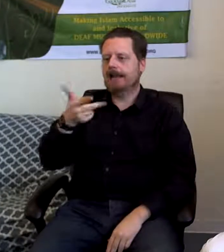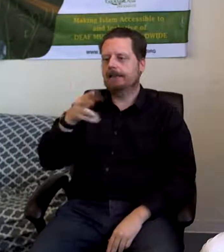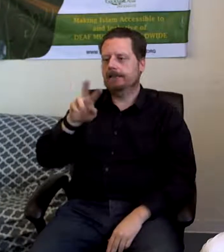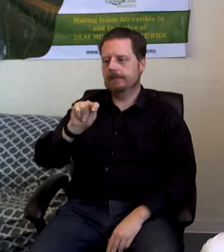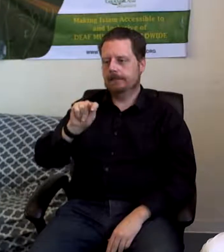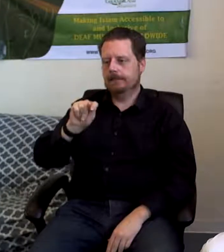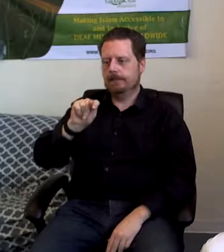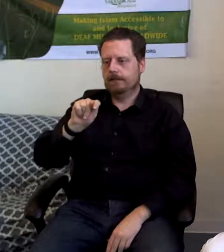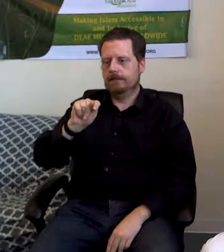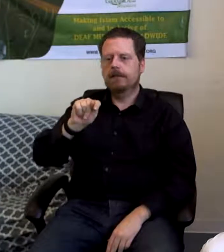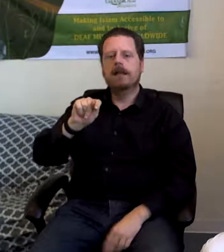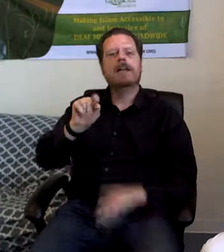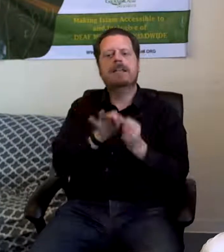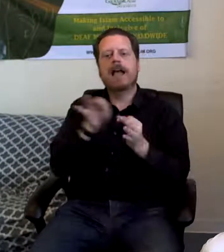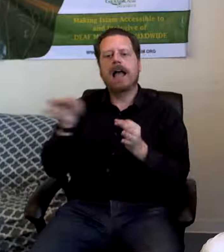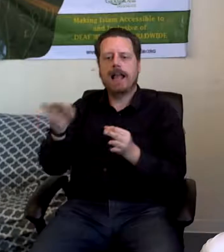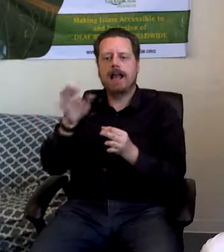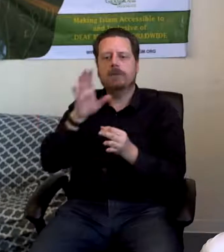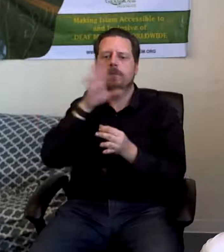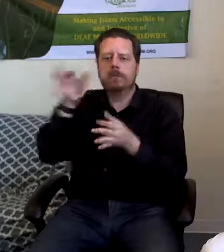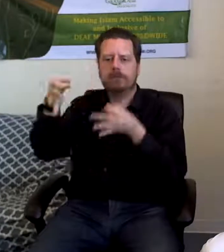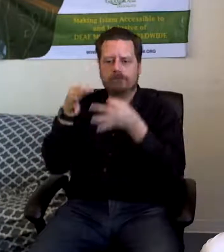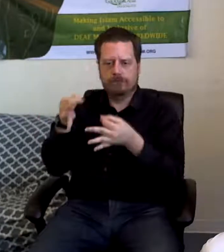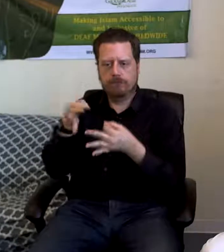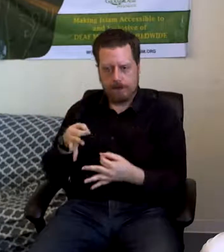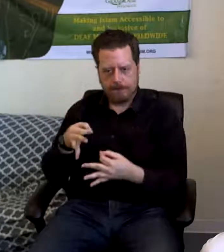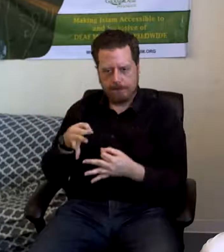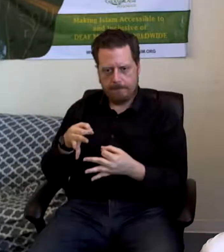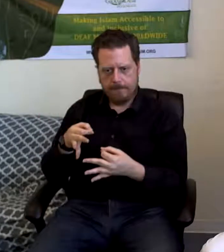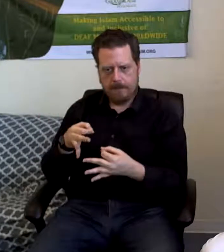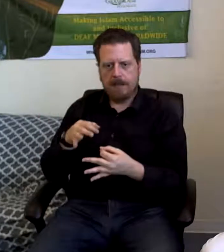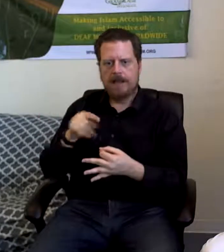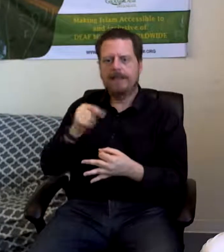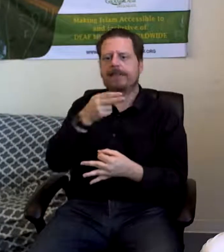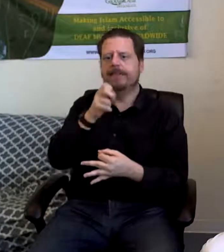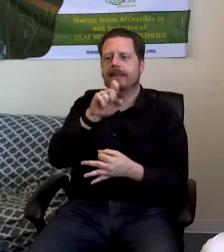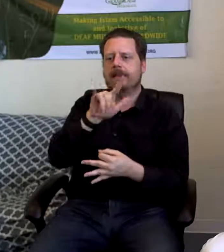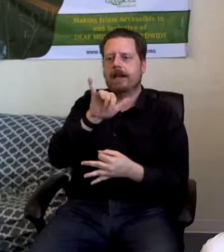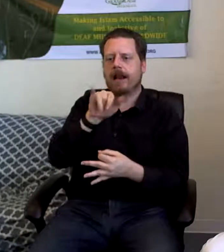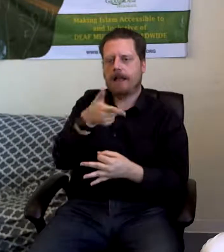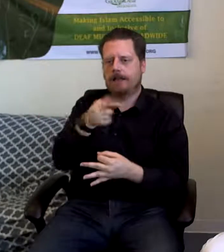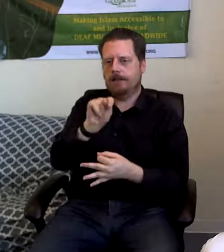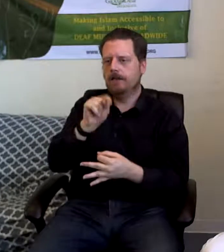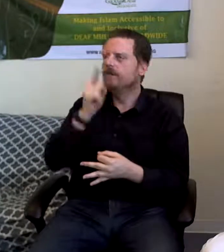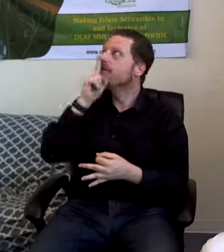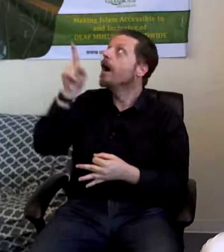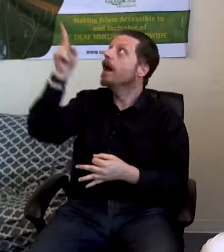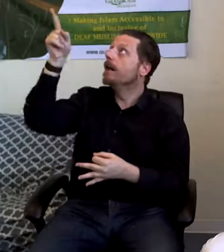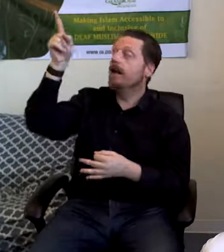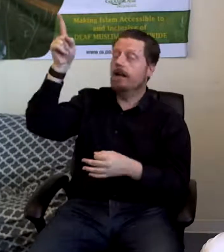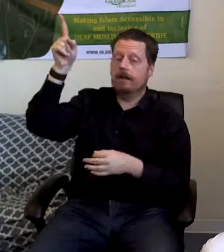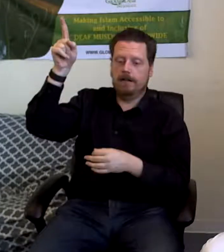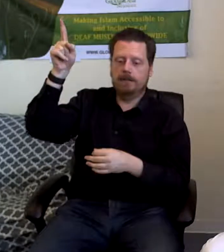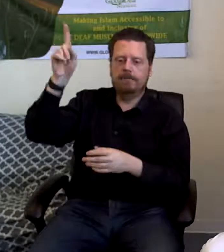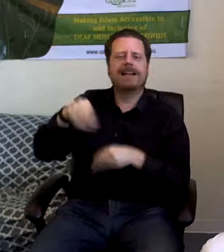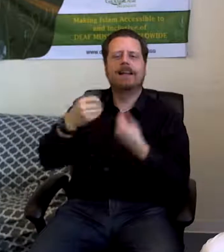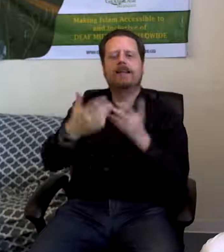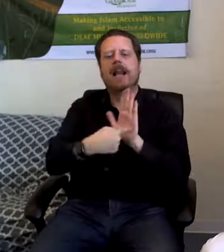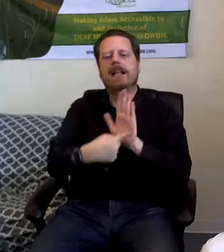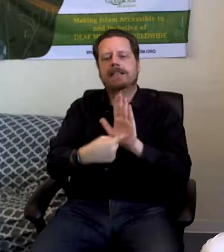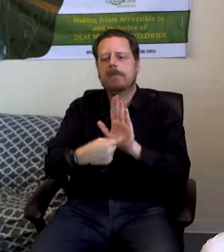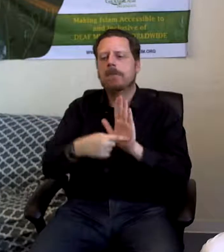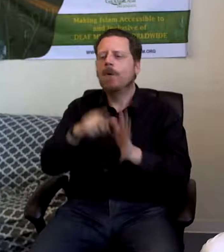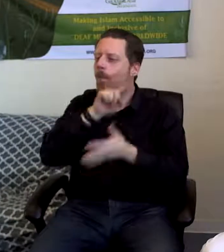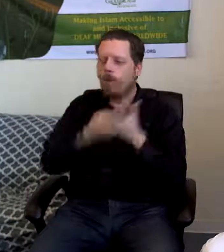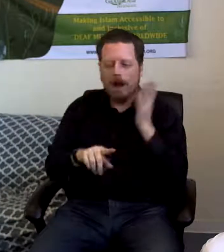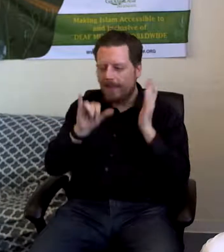This ayah describes the light of Allah by giving an example of what